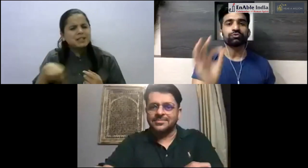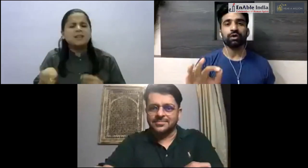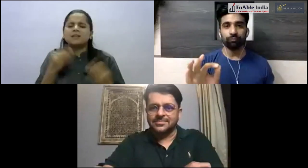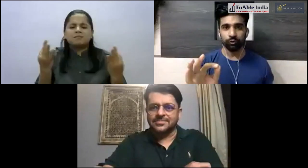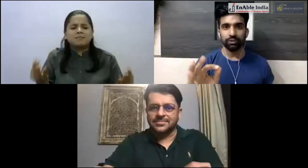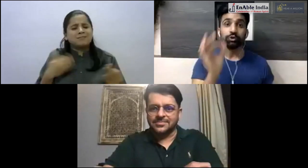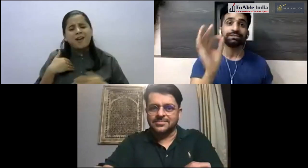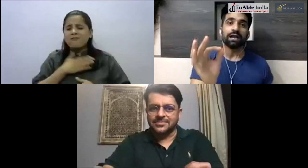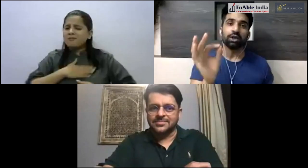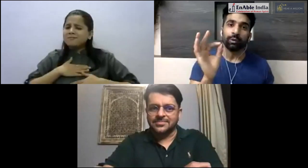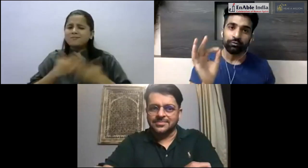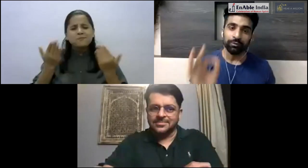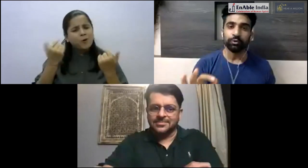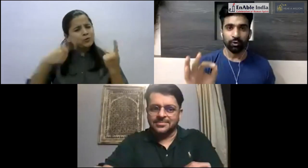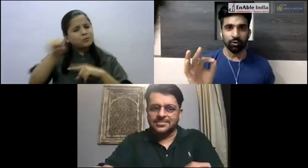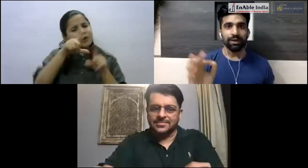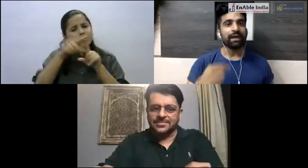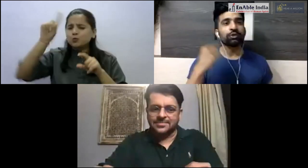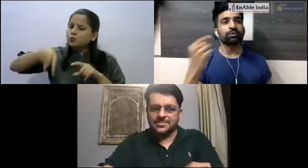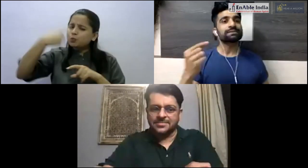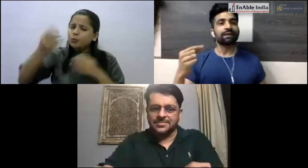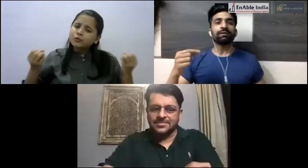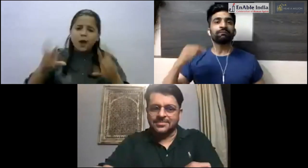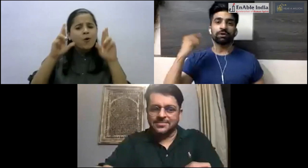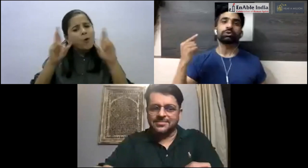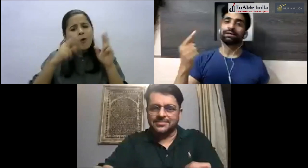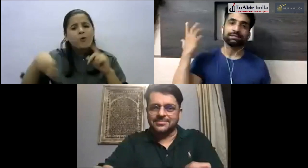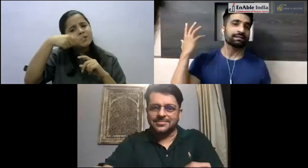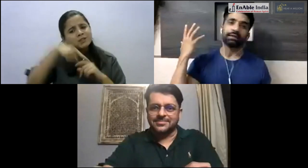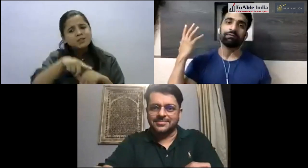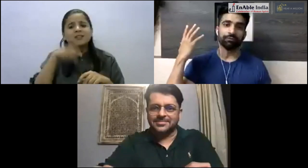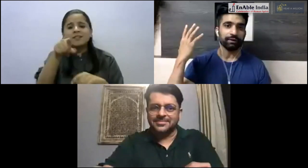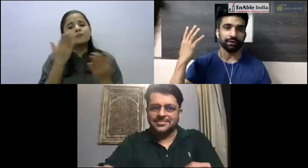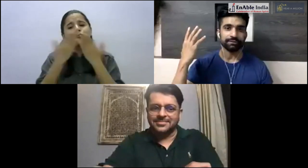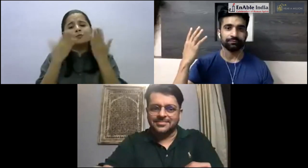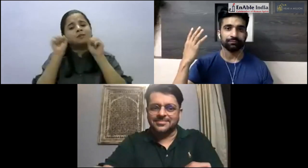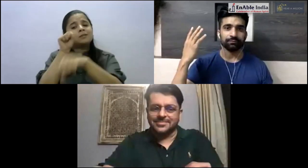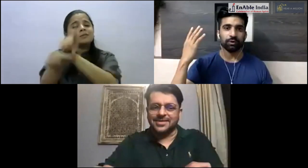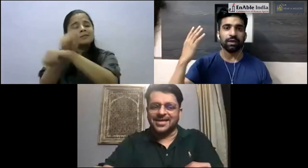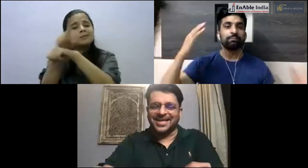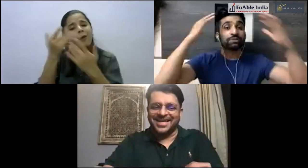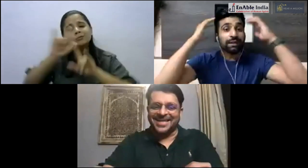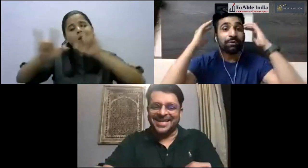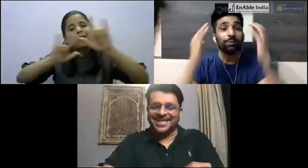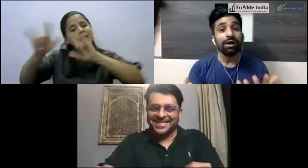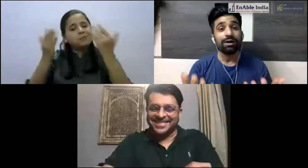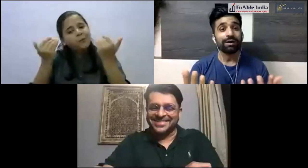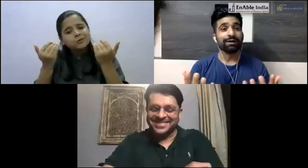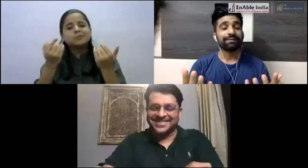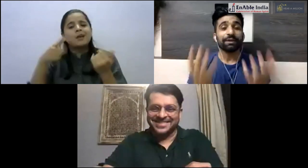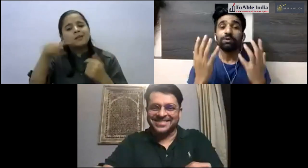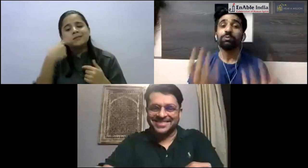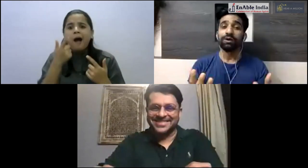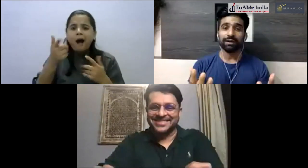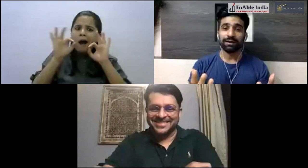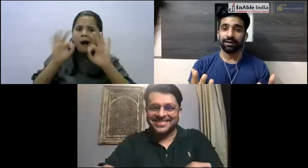much fun for you that you will start doing it from tomorrow, and you will send me virtual kisses in 10-15 days. Okay, because that will work.